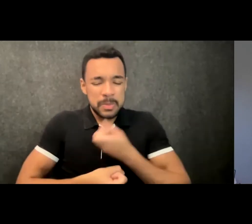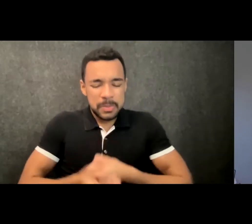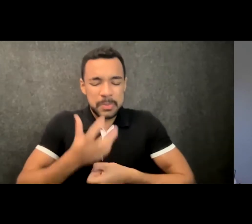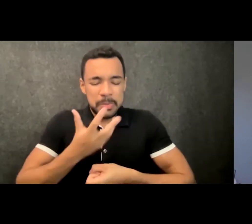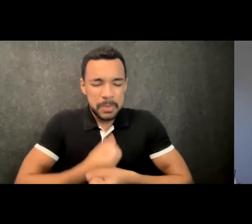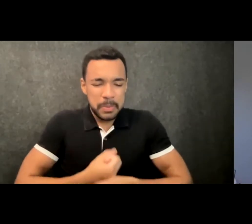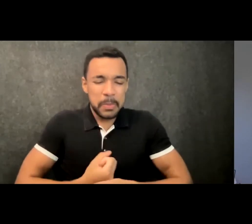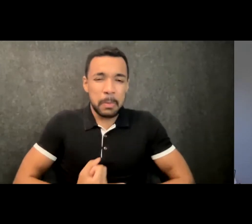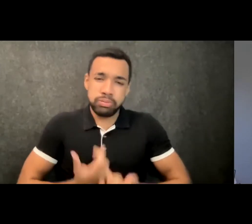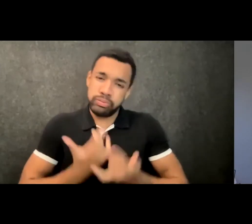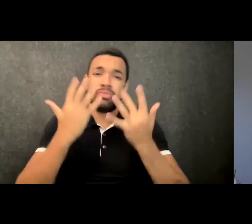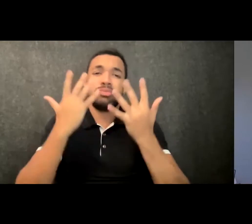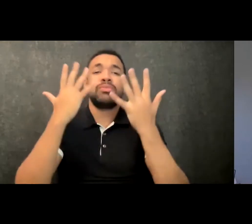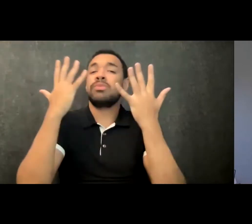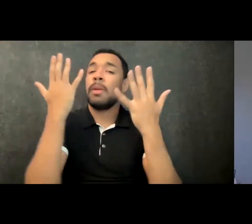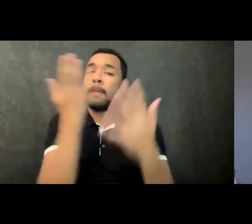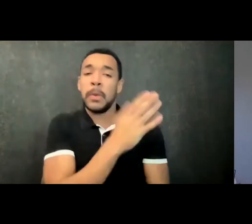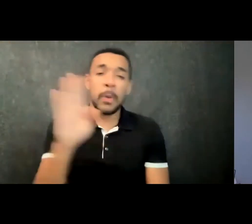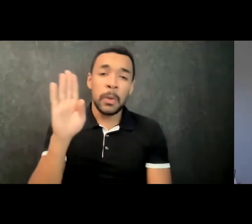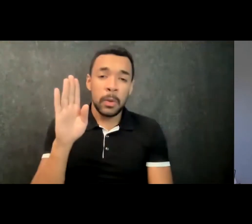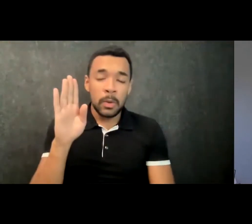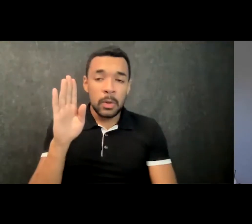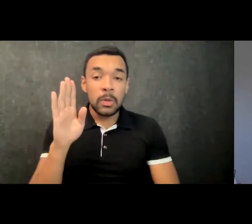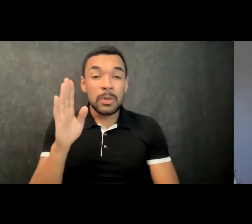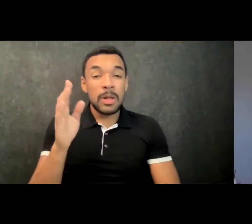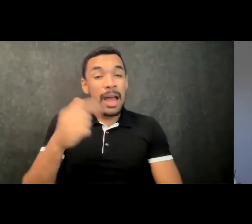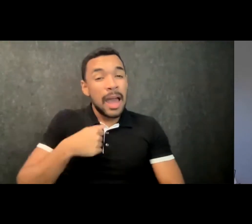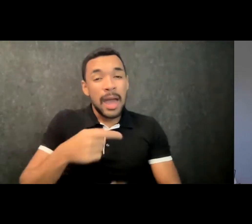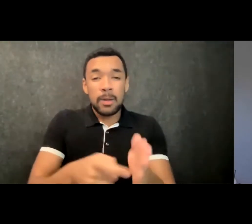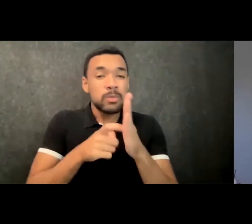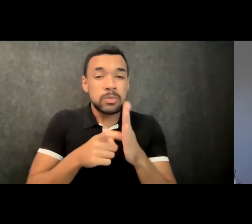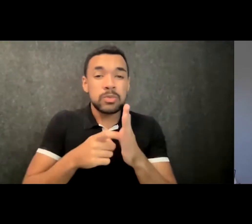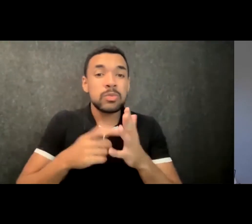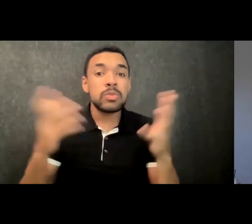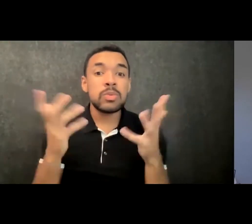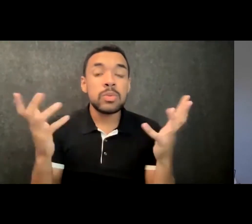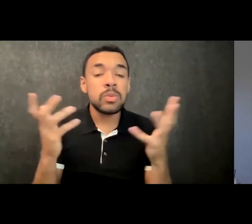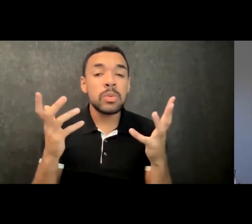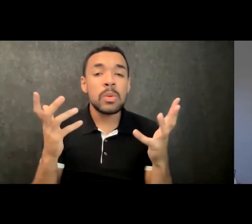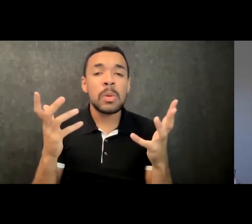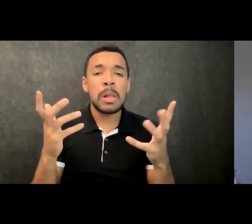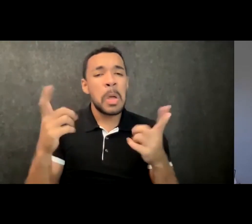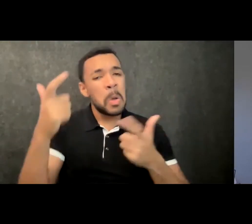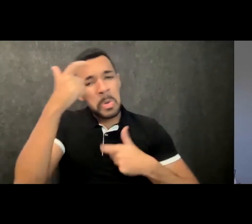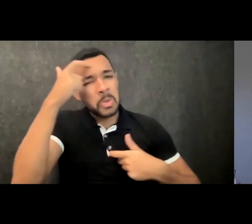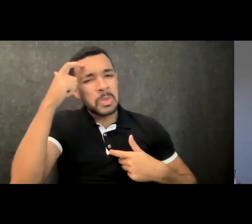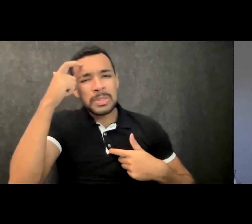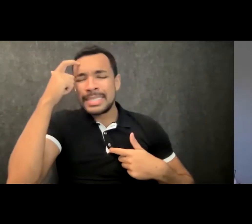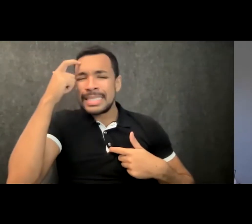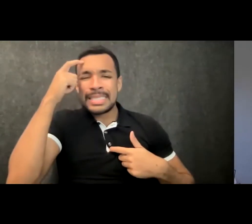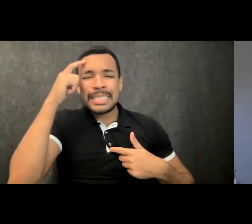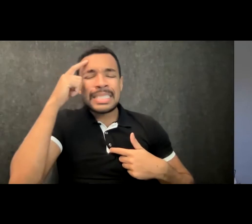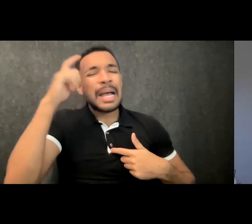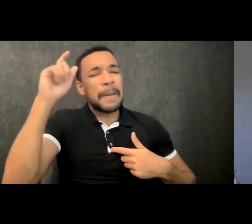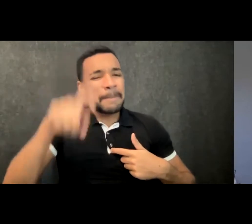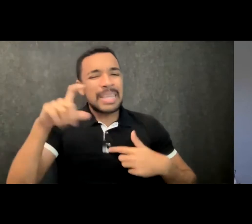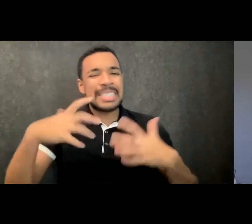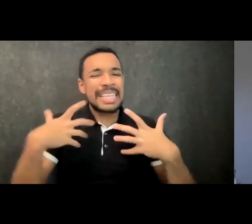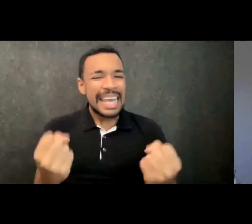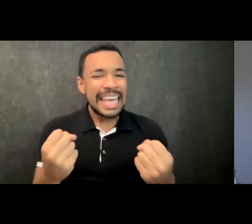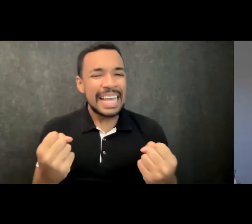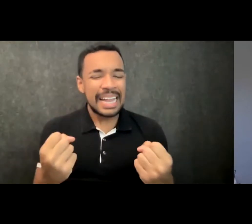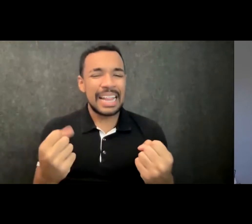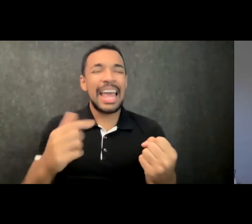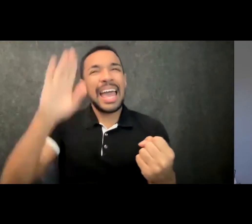I insist upon myself, balm the scars. I know who I be, who I be, who I